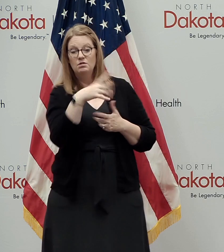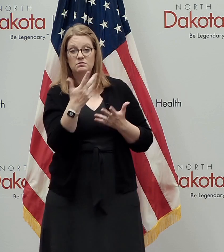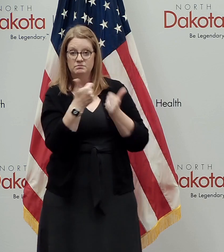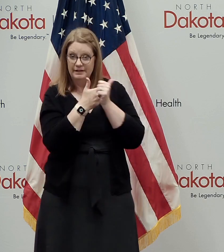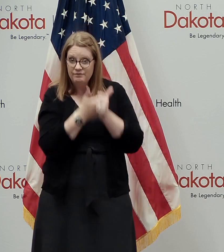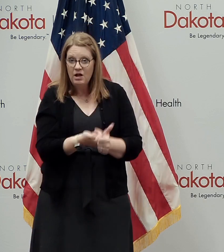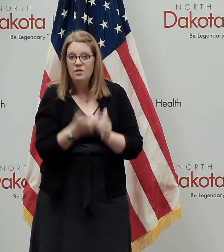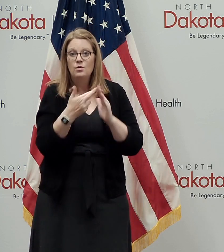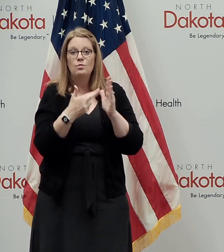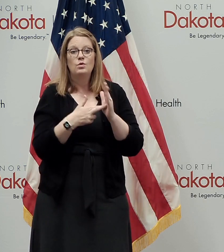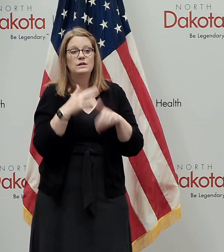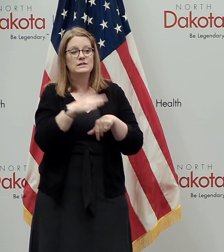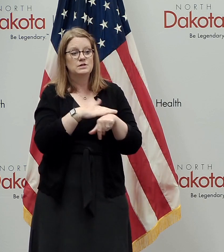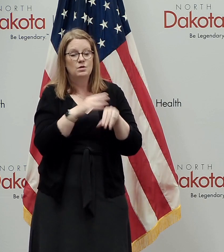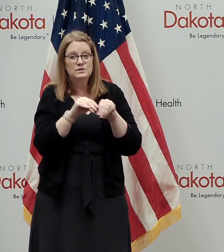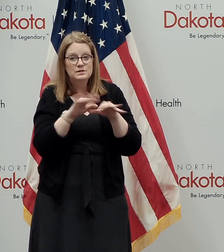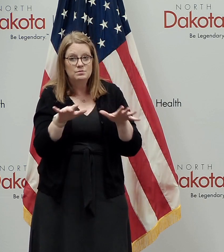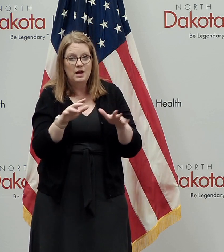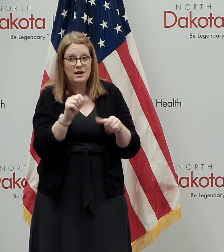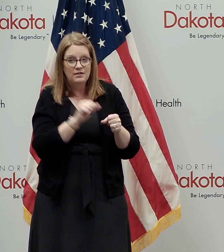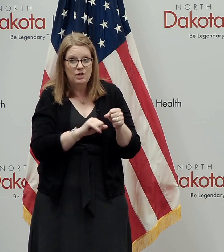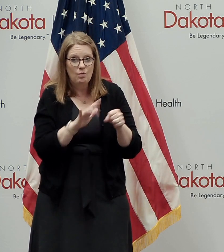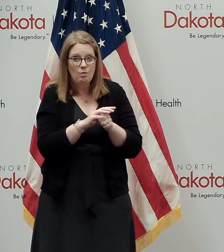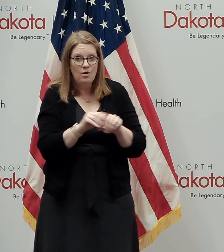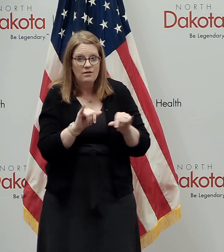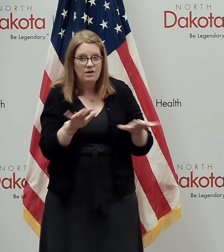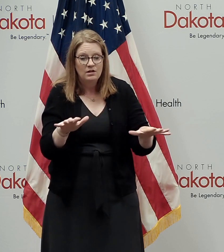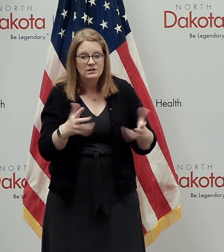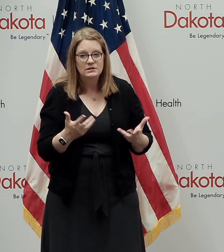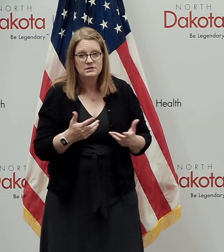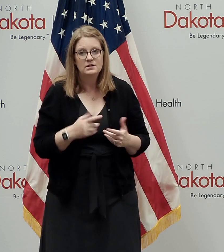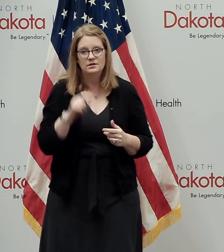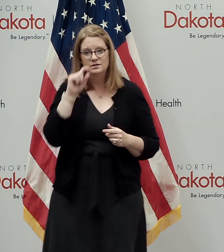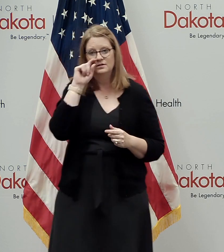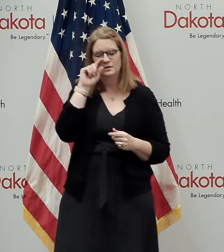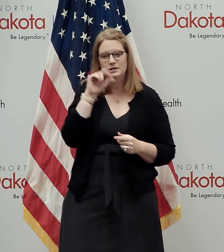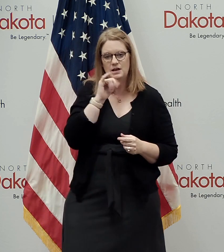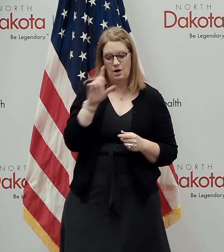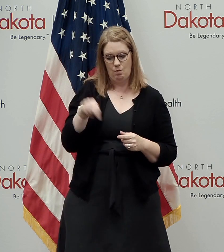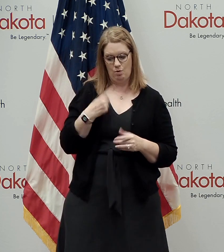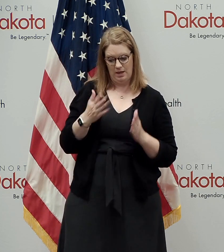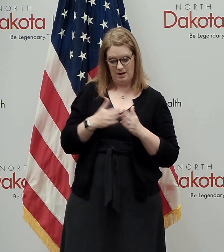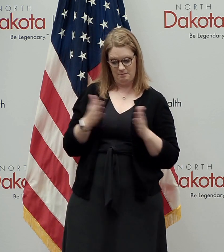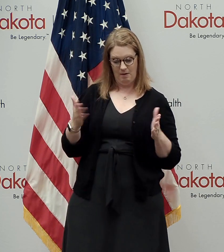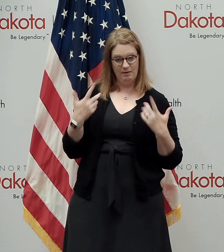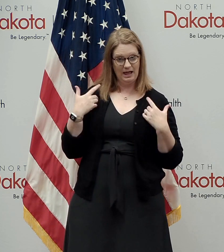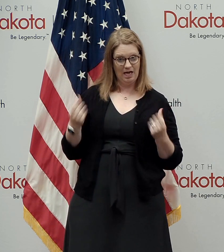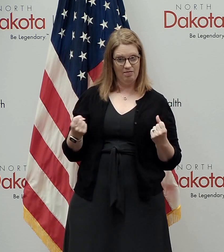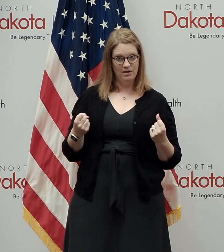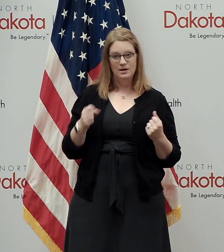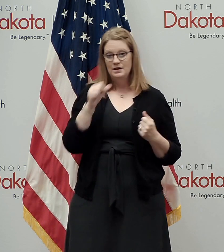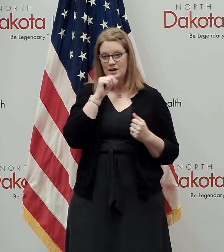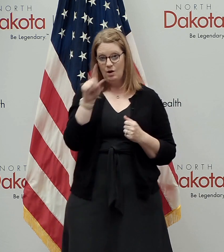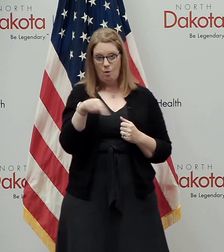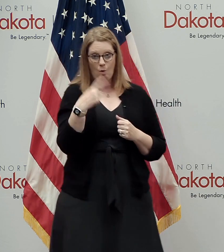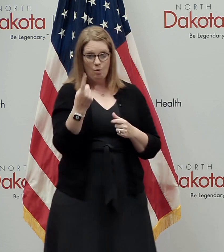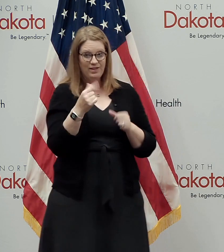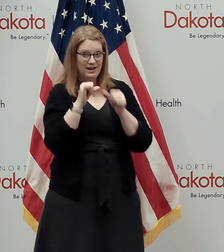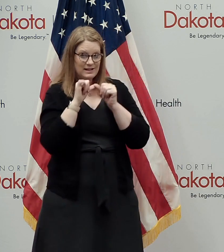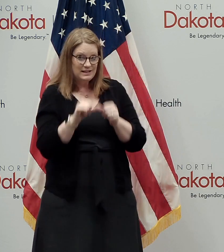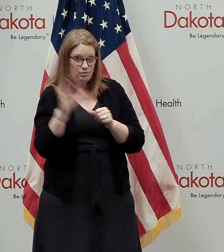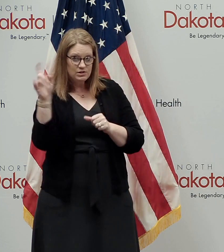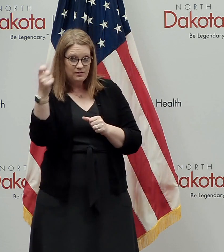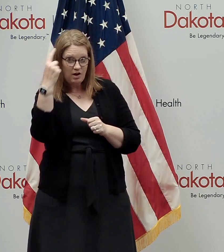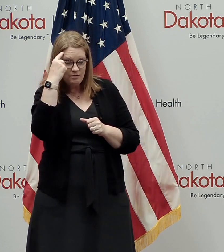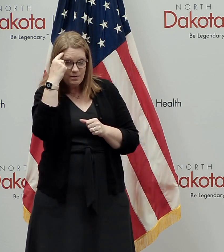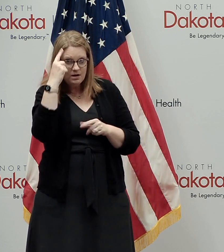the coronavirus, the state of North Dakota has been able to spend dollars not just on public health, not just on continuity of government, but we've been